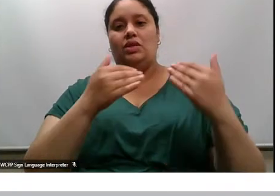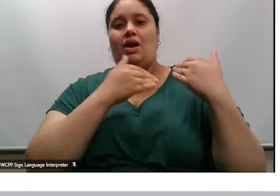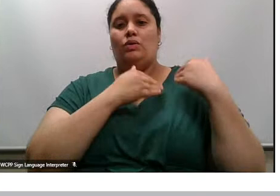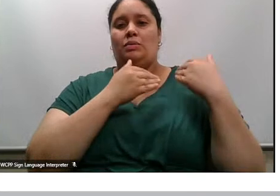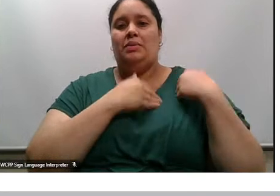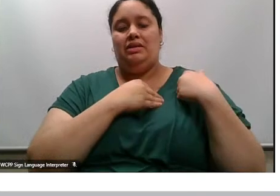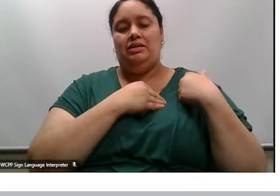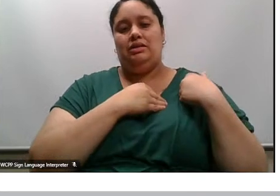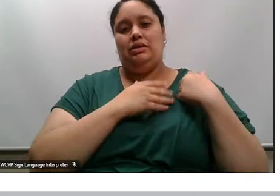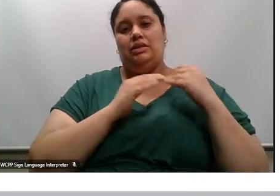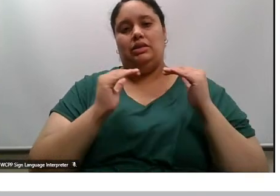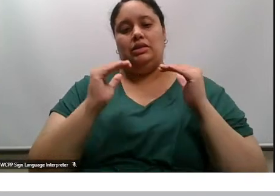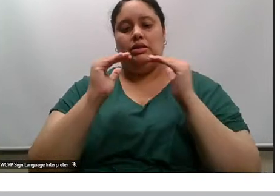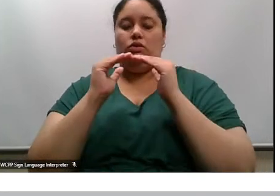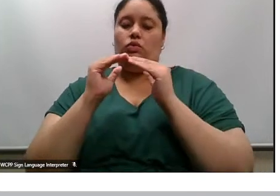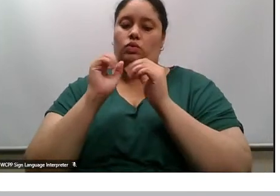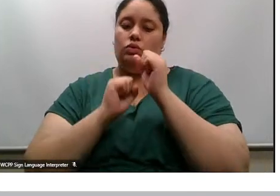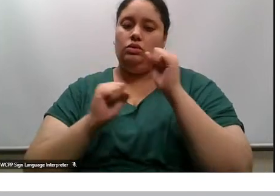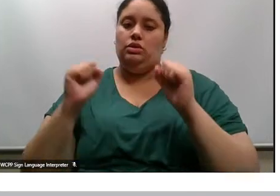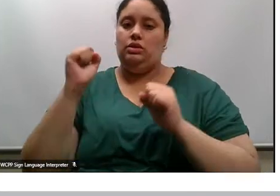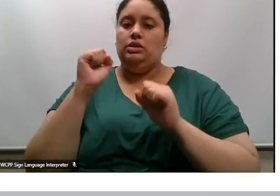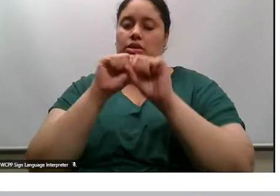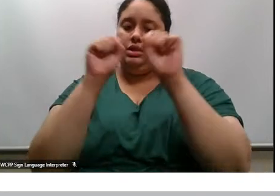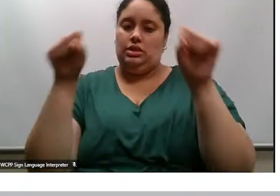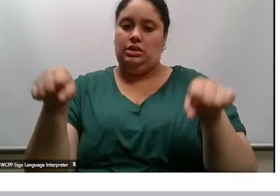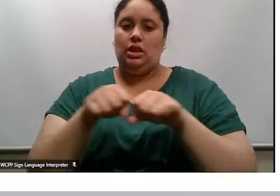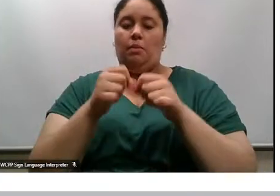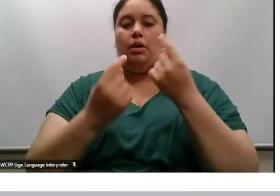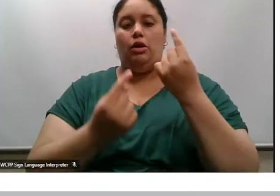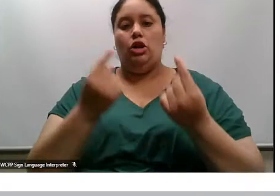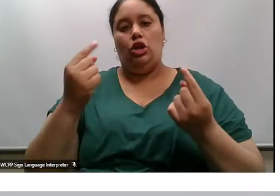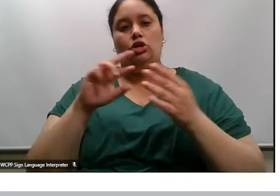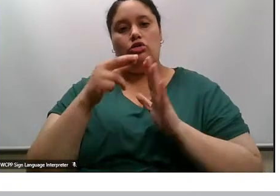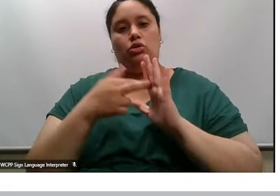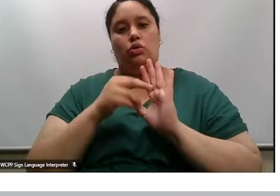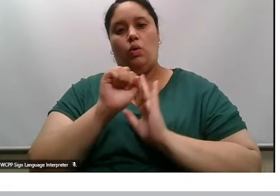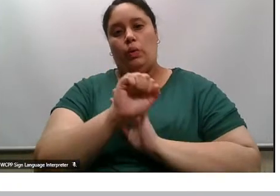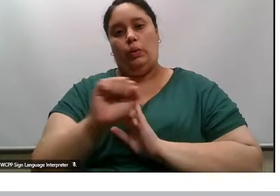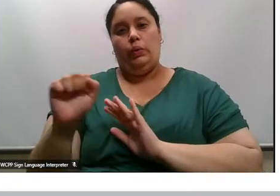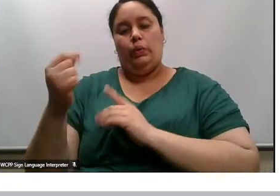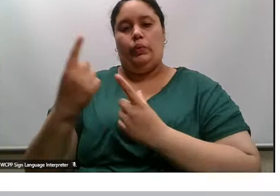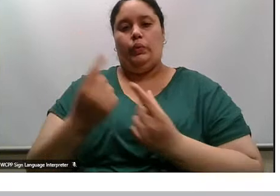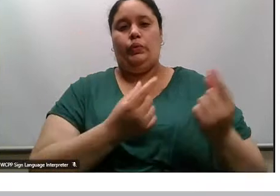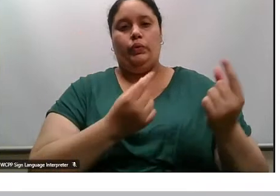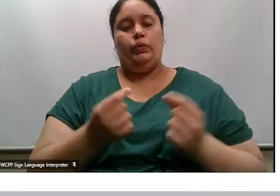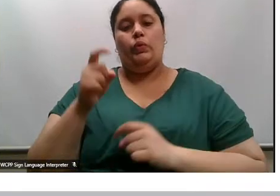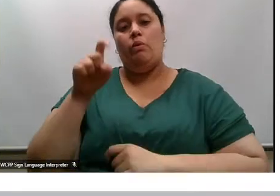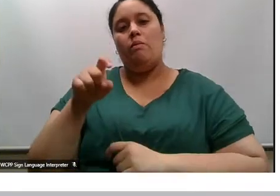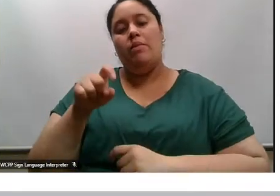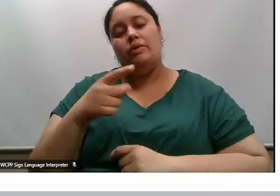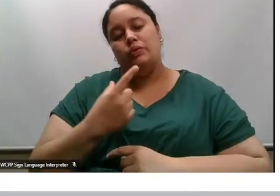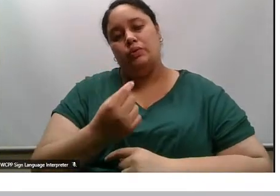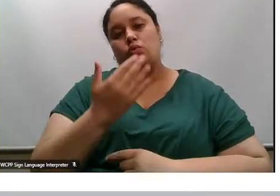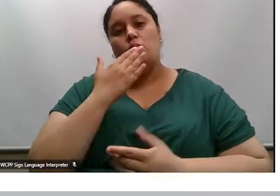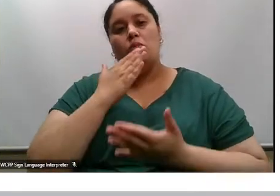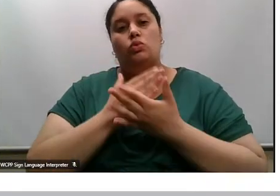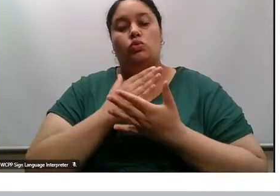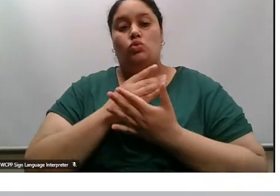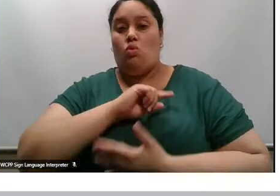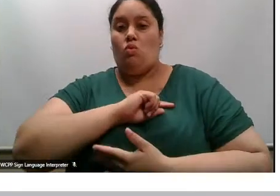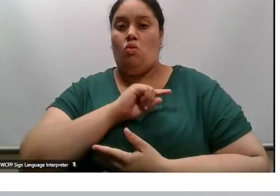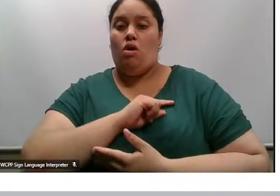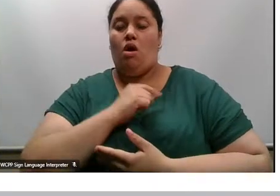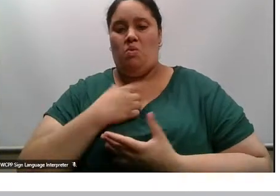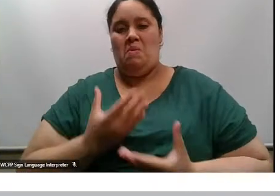accountability ecosystem. And each one must play his or her meaningful role in making sure that